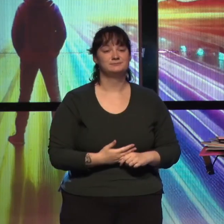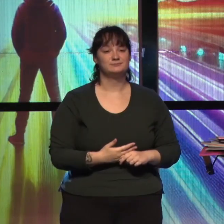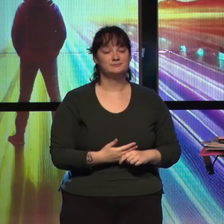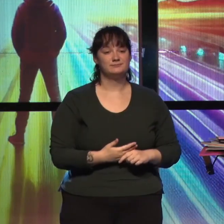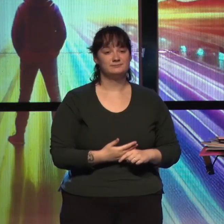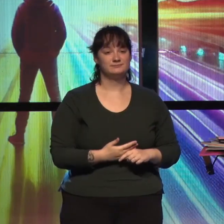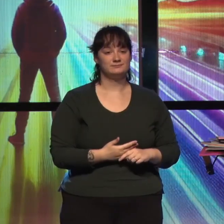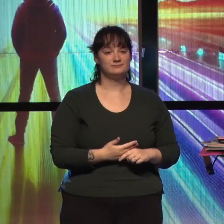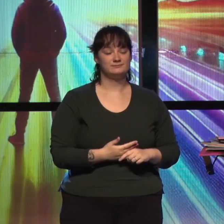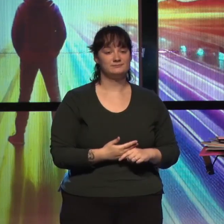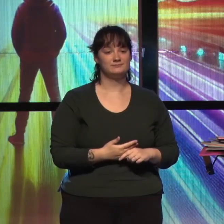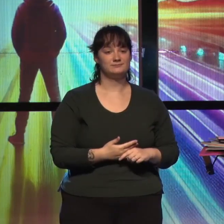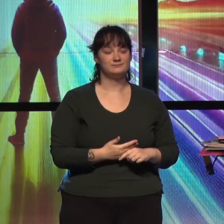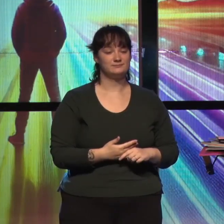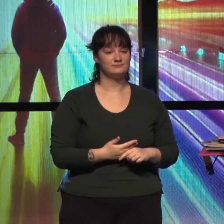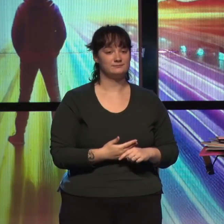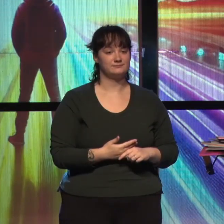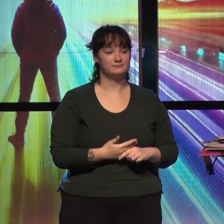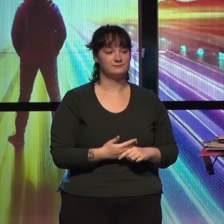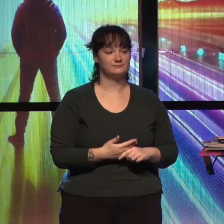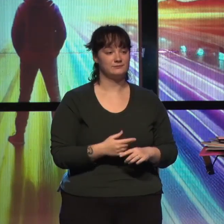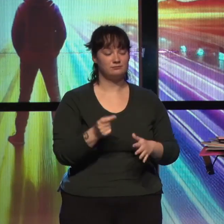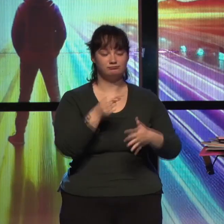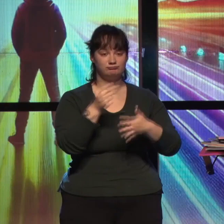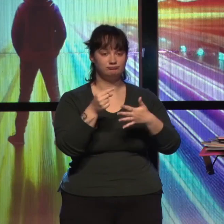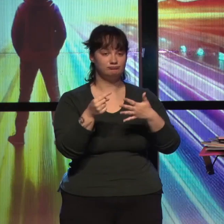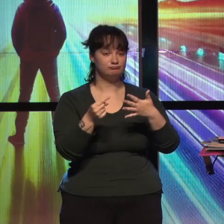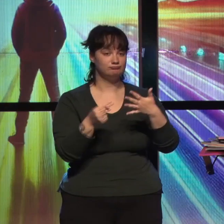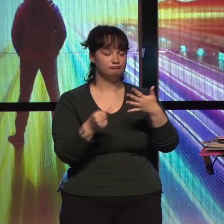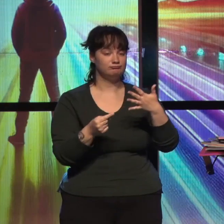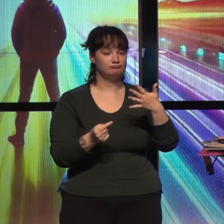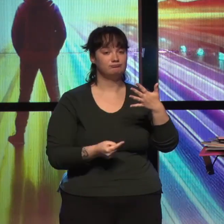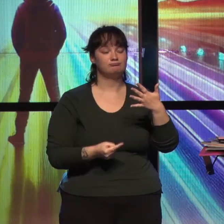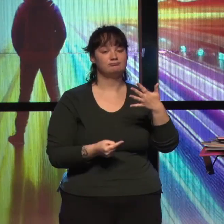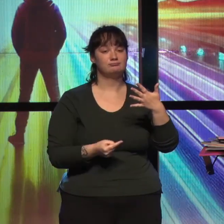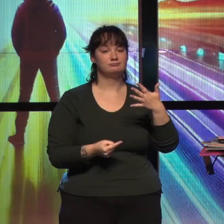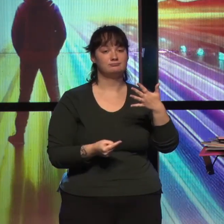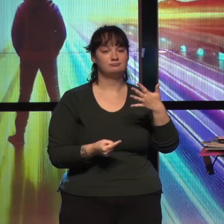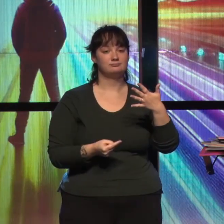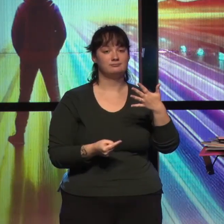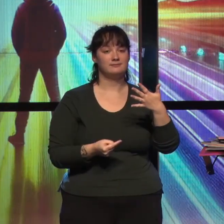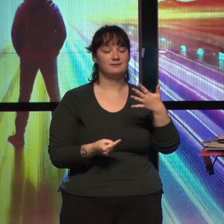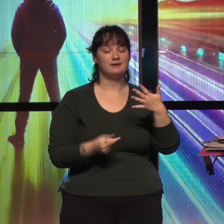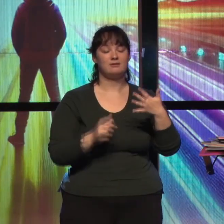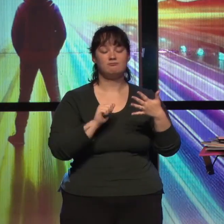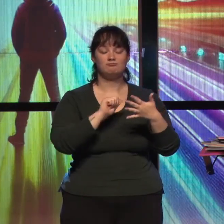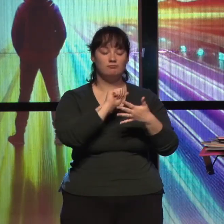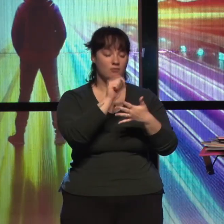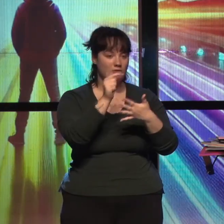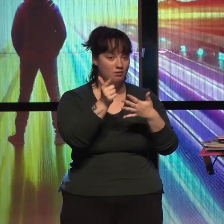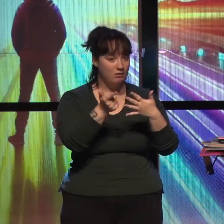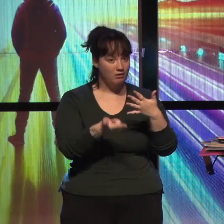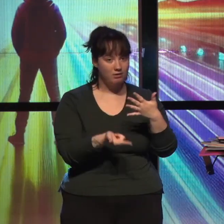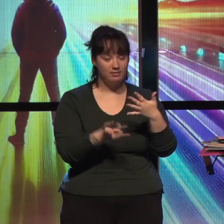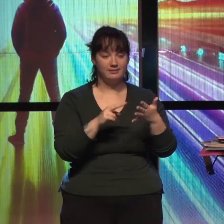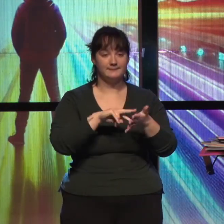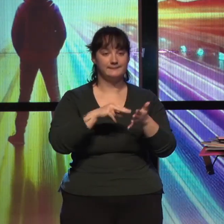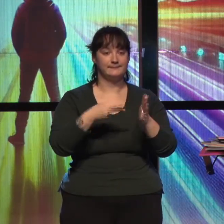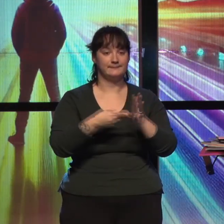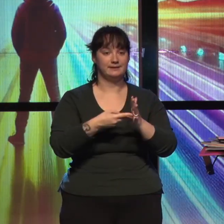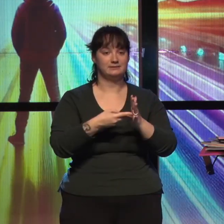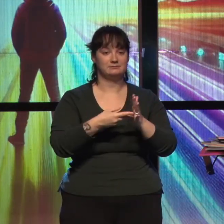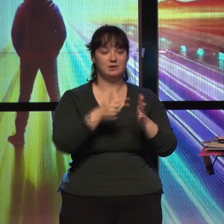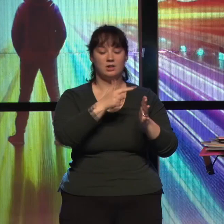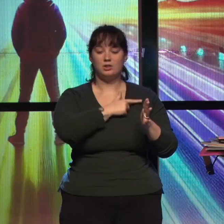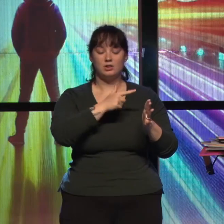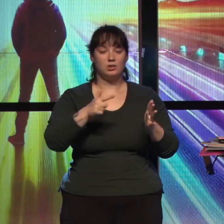says. And so these images, lion, lamb, logos, light, these are all words that get used, and they all represent this one that is Lord over